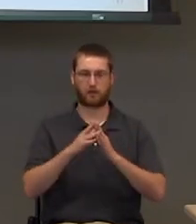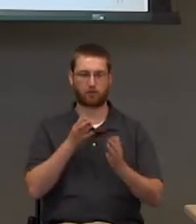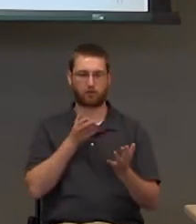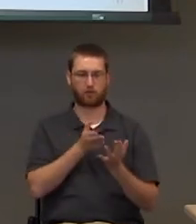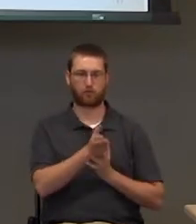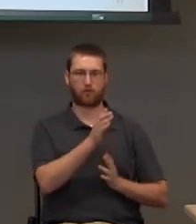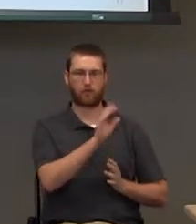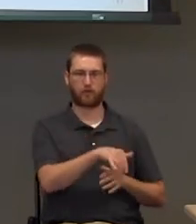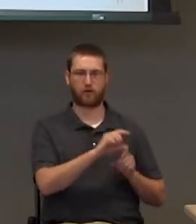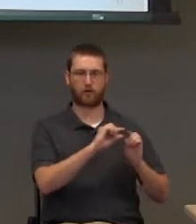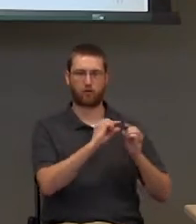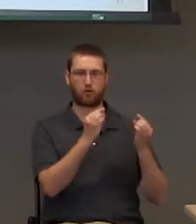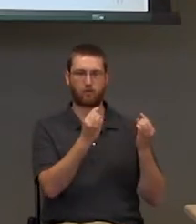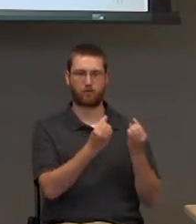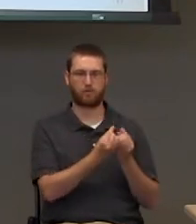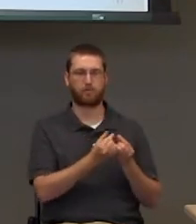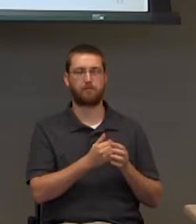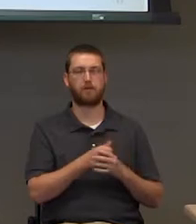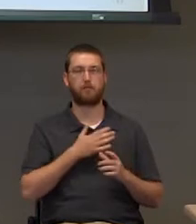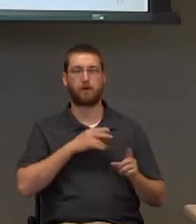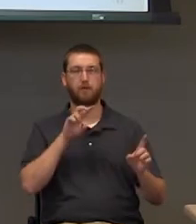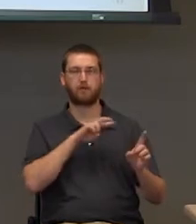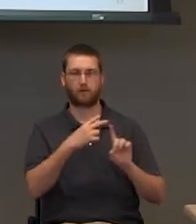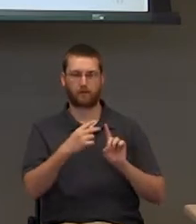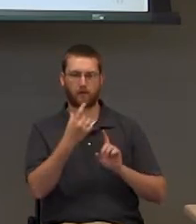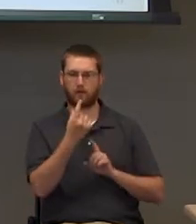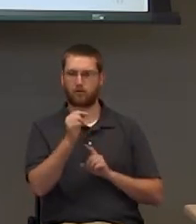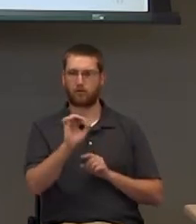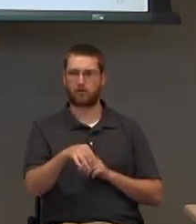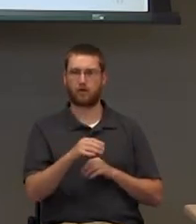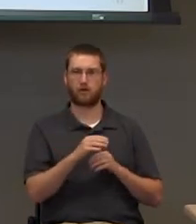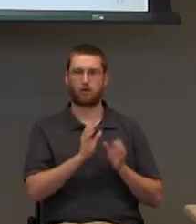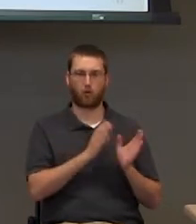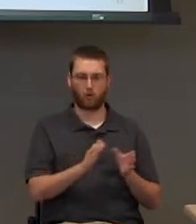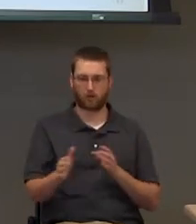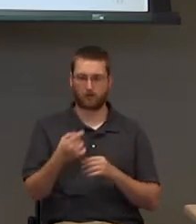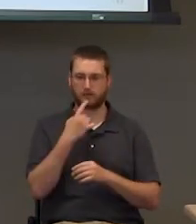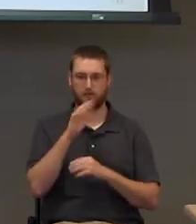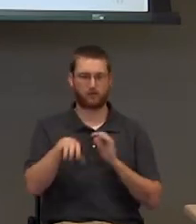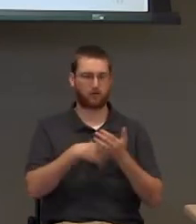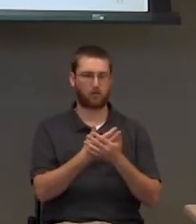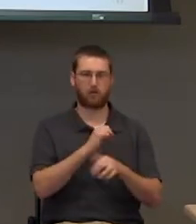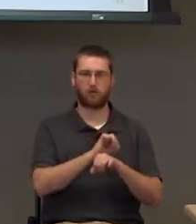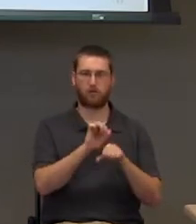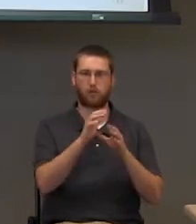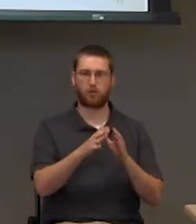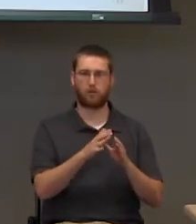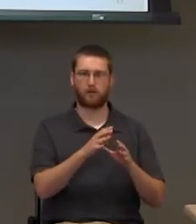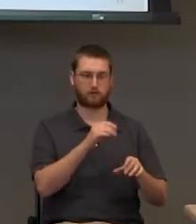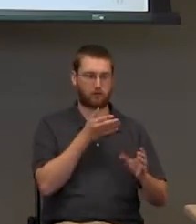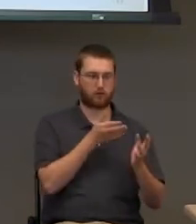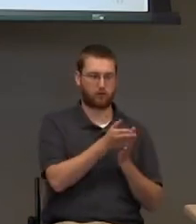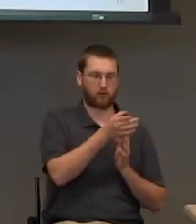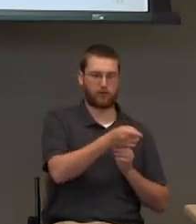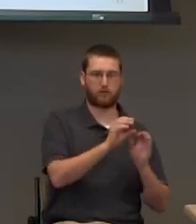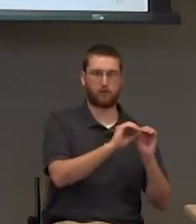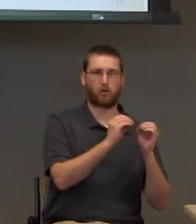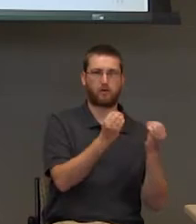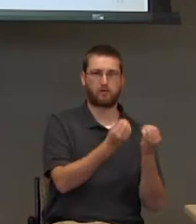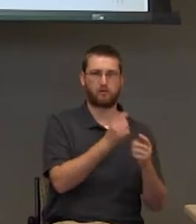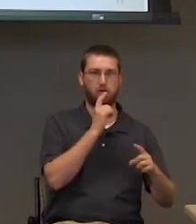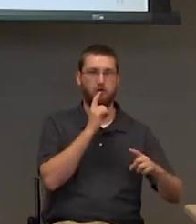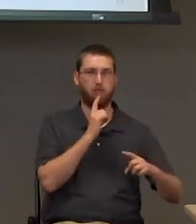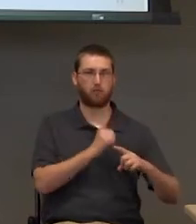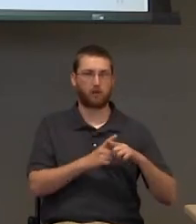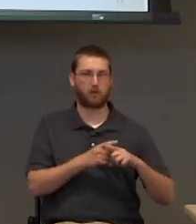And so from my perspective is, let's do that. Let's try and organize, say, all our employees are employed by this organization, and all decisions are